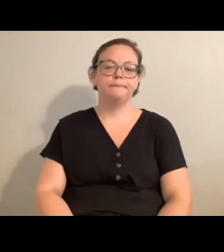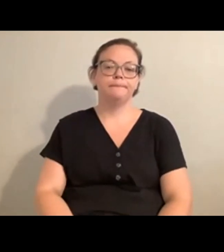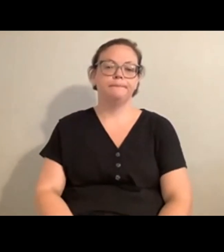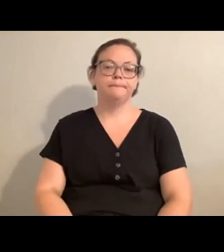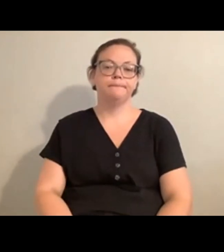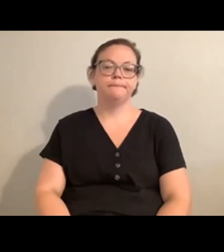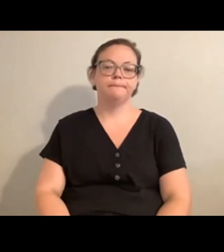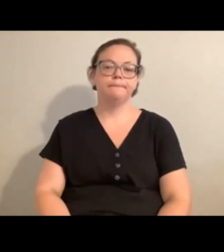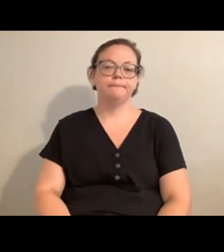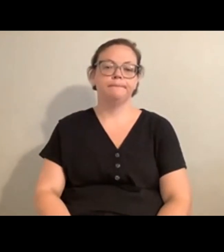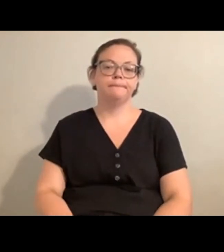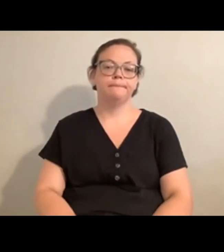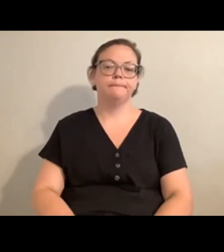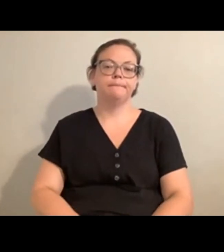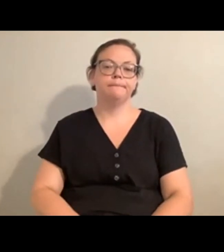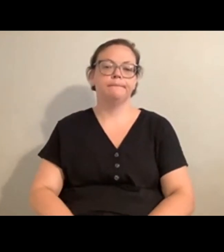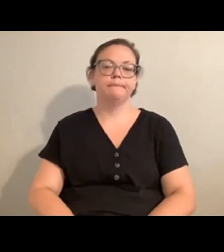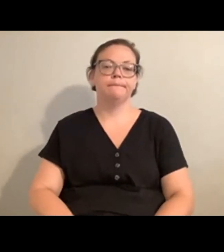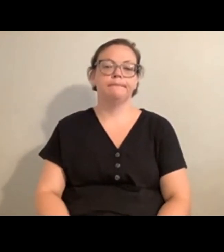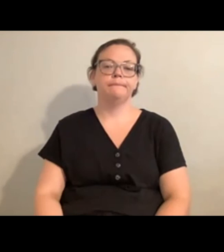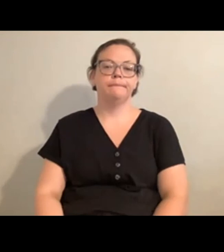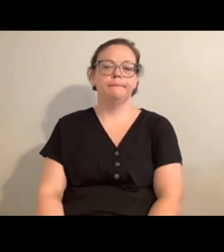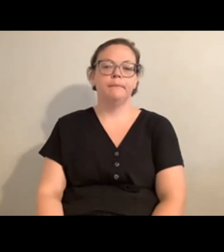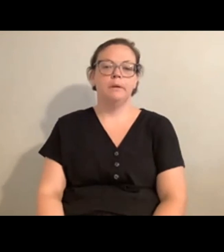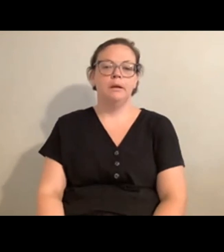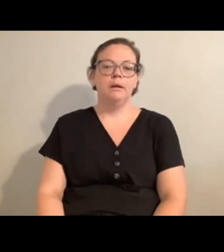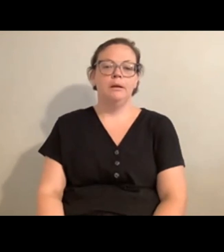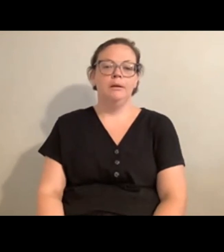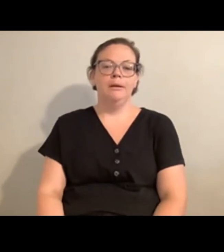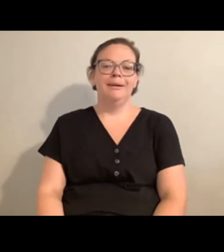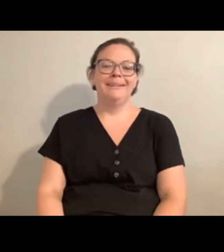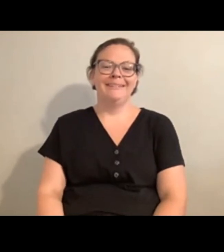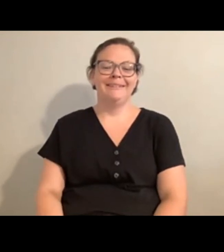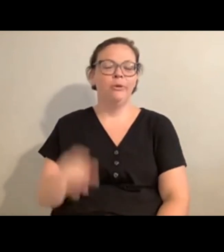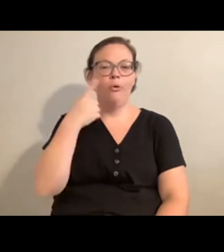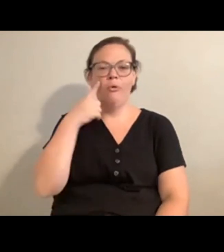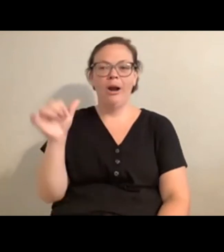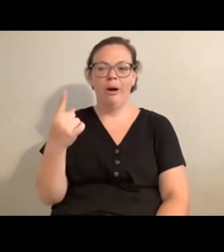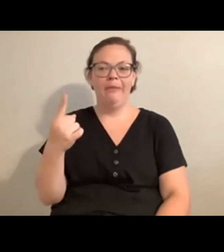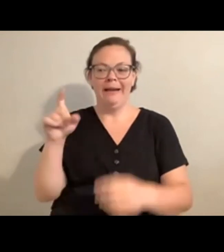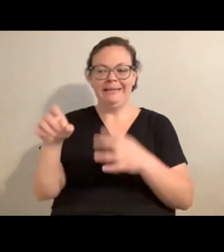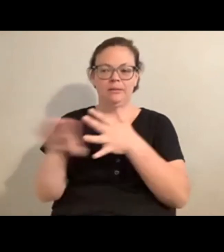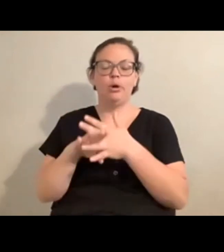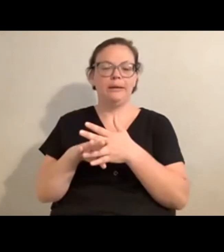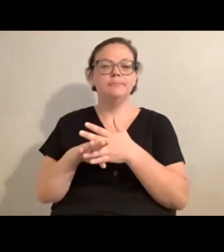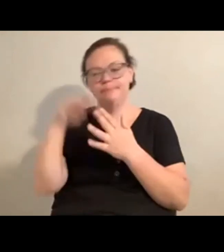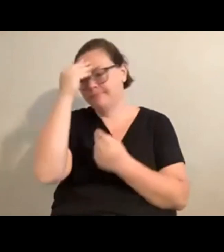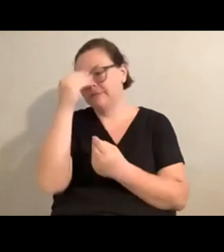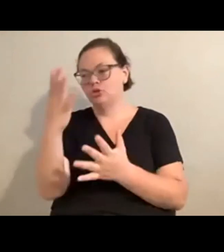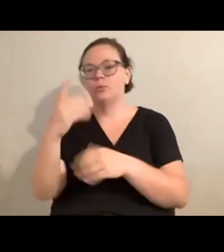Prompt time for anyone who took a break there.